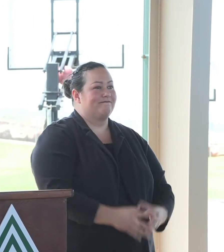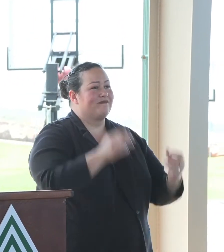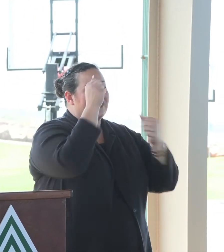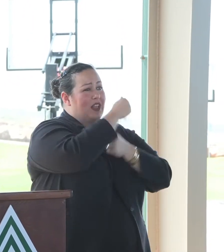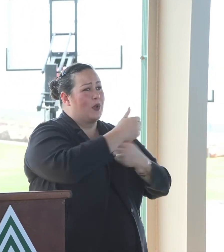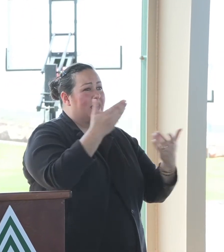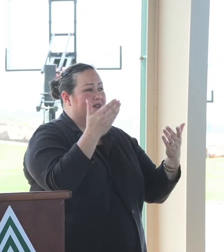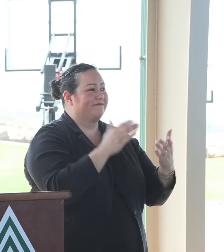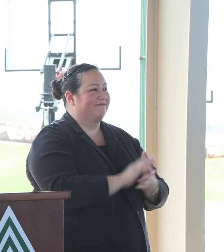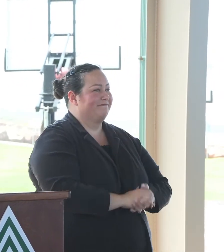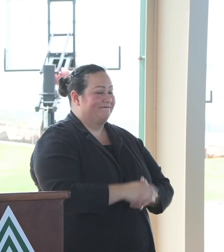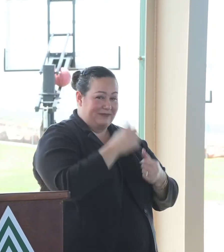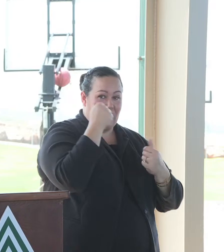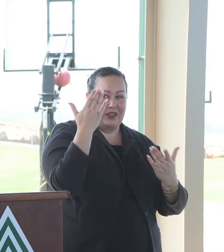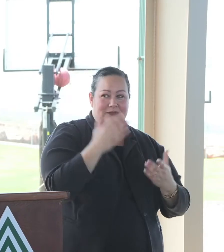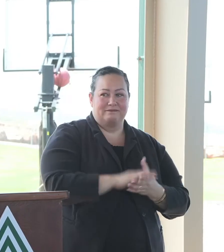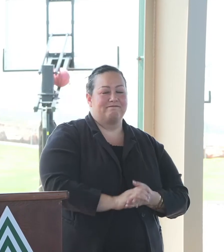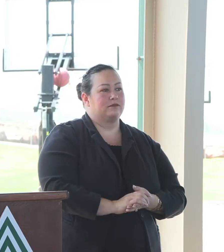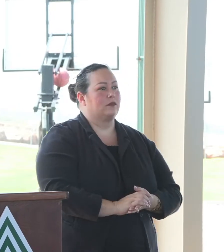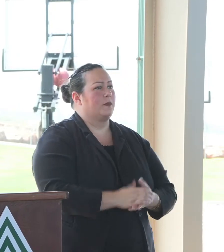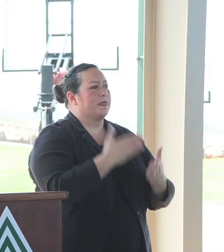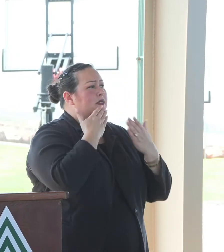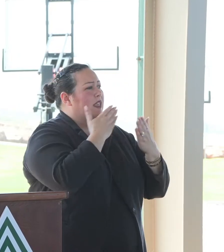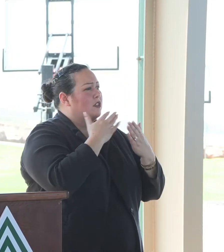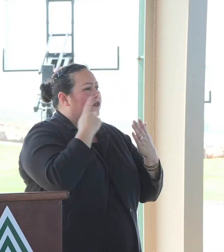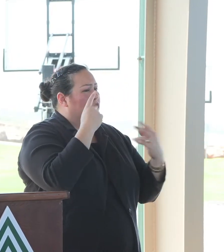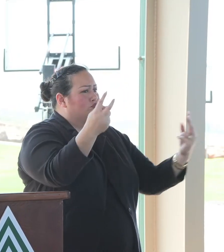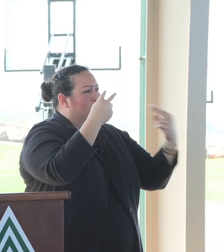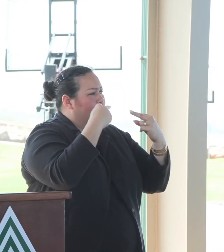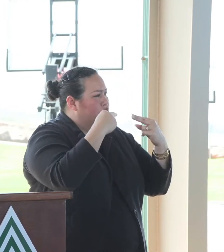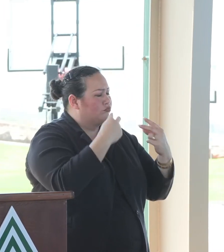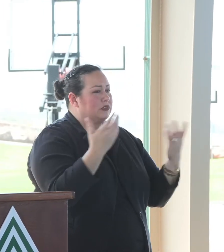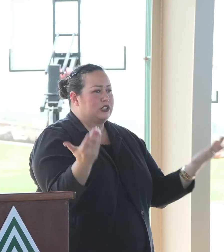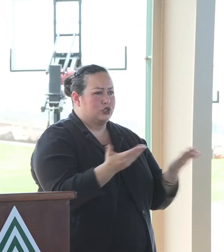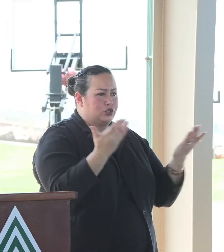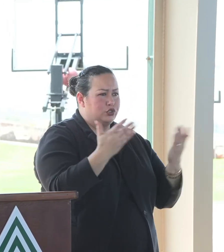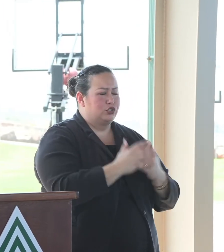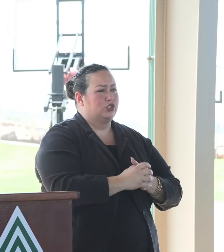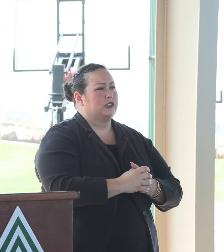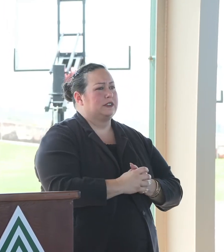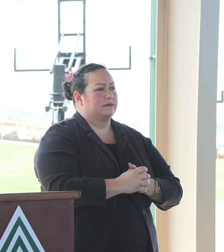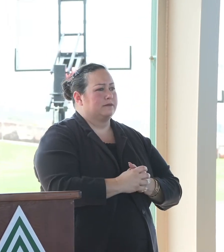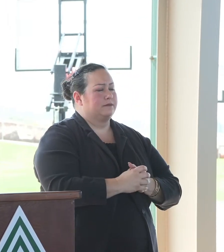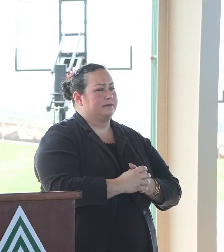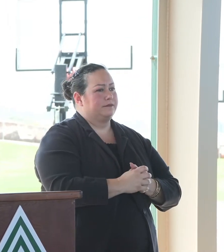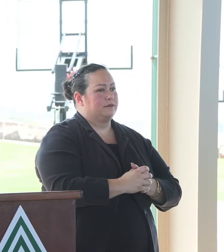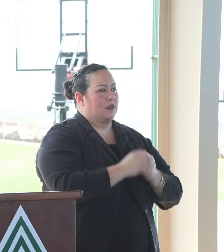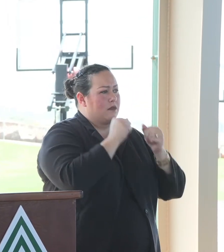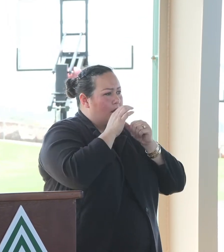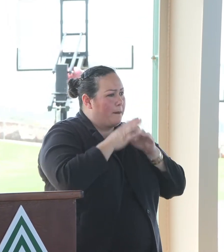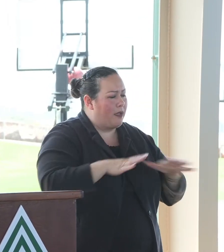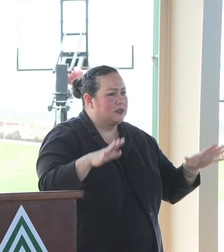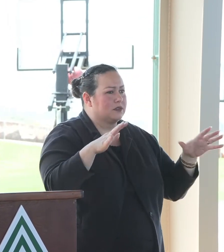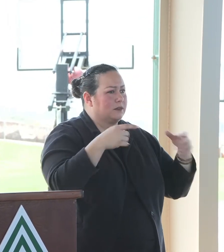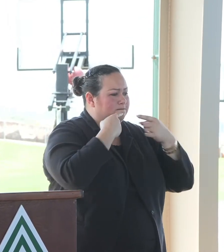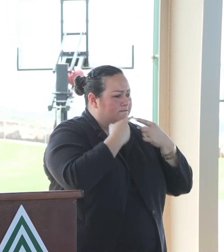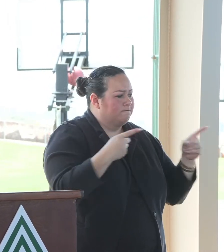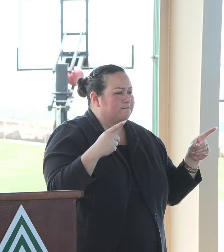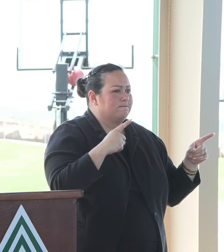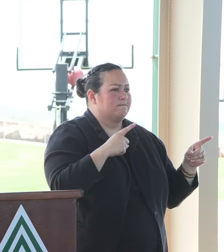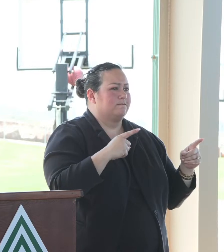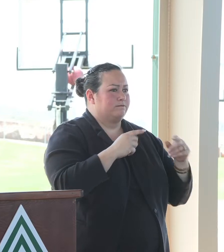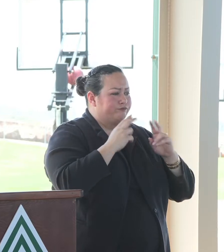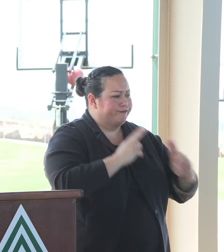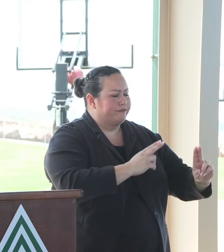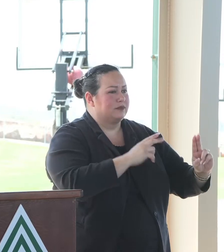Aloha, and thank you all for joining us on this very special occasion to bless and dedicate this new temporary